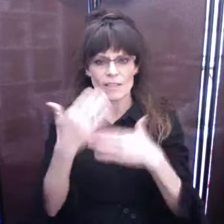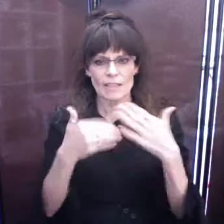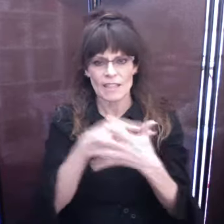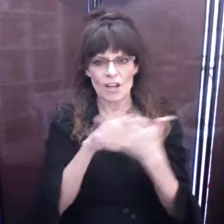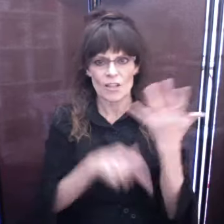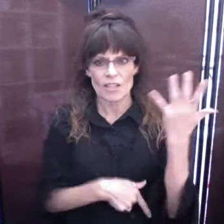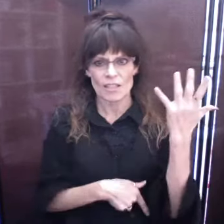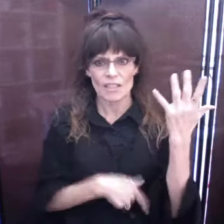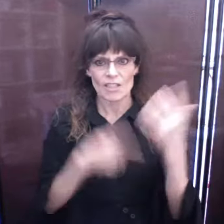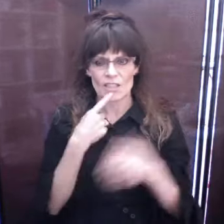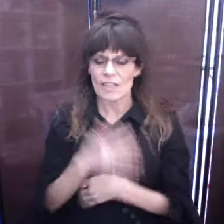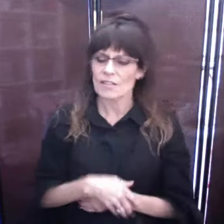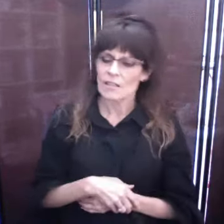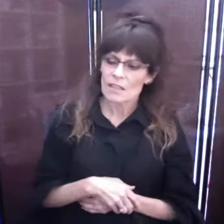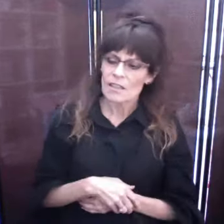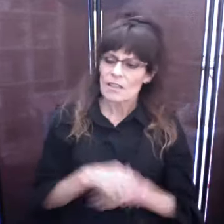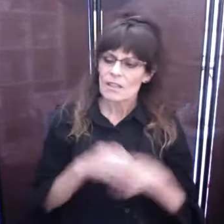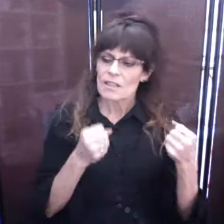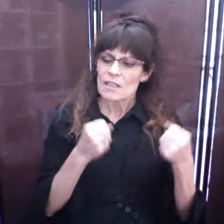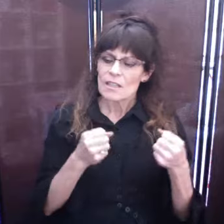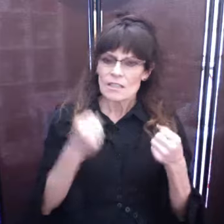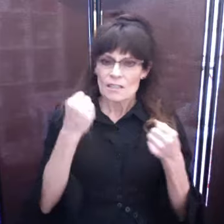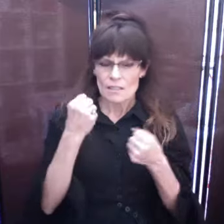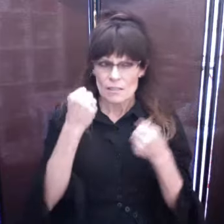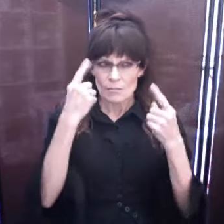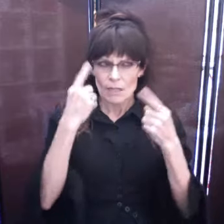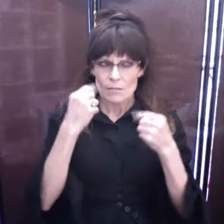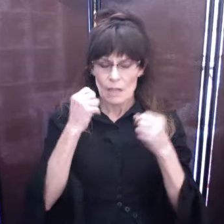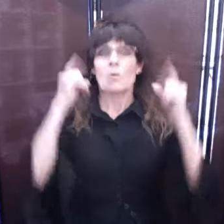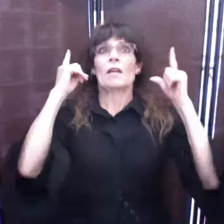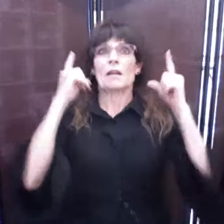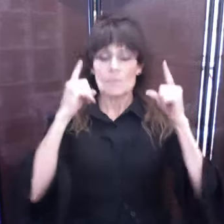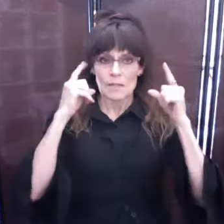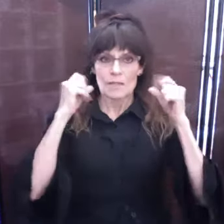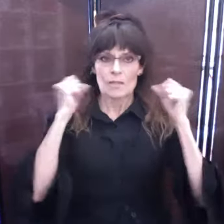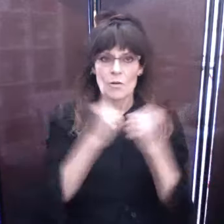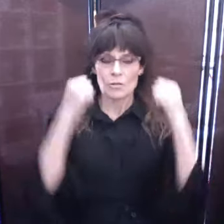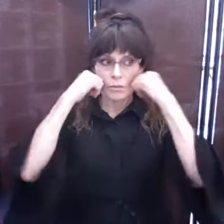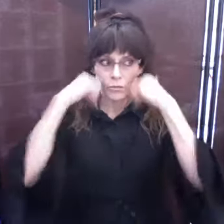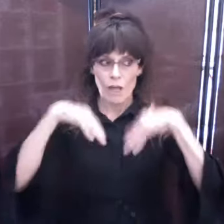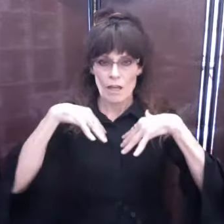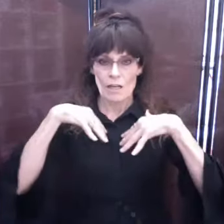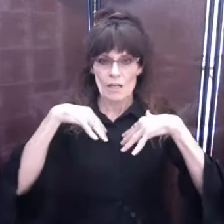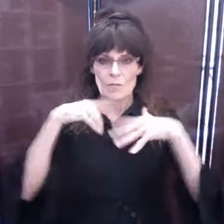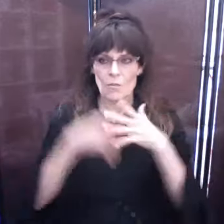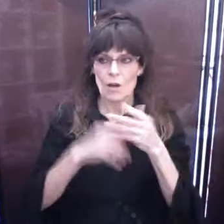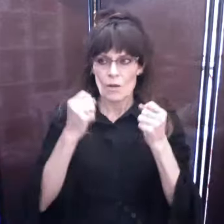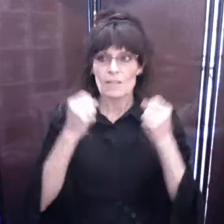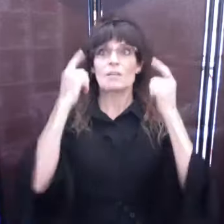sometimes I wake up in a cold sweat. And what wakes me up is in my dream,